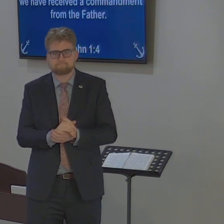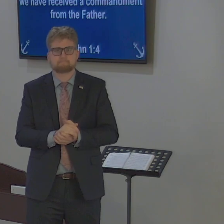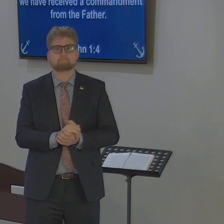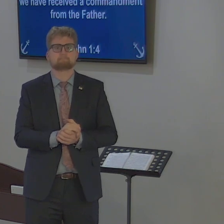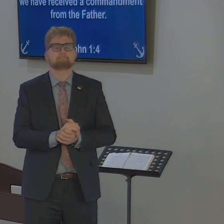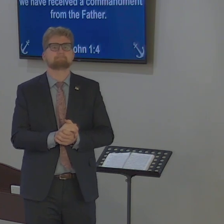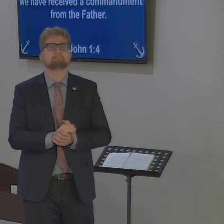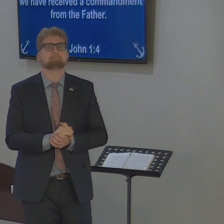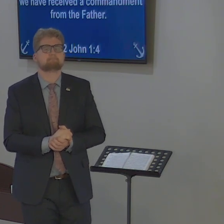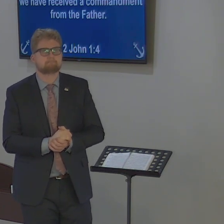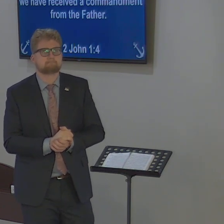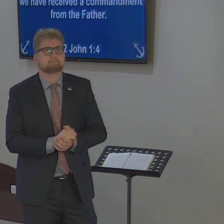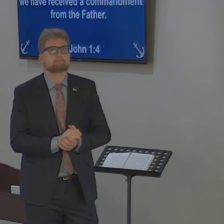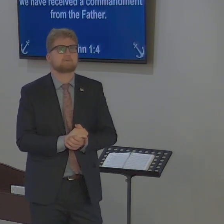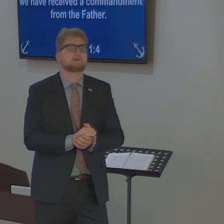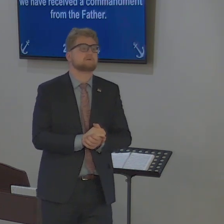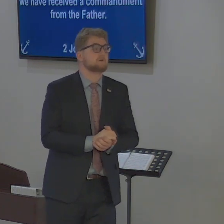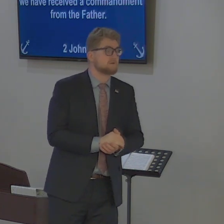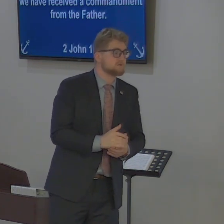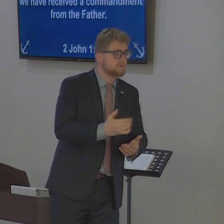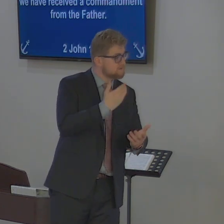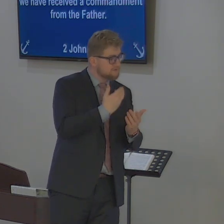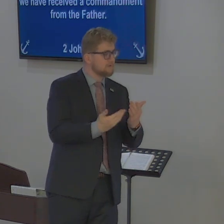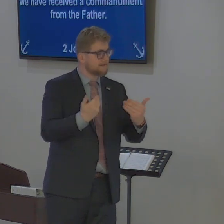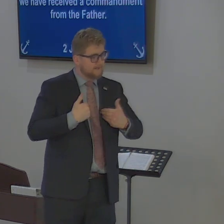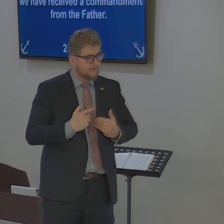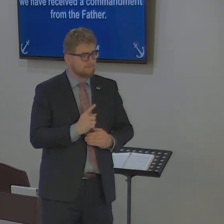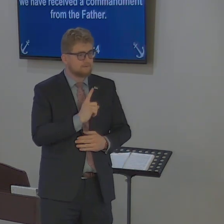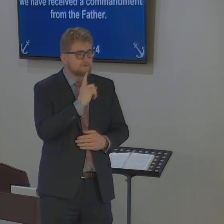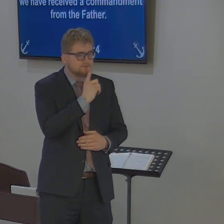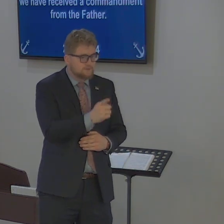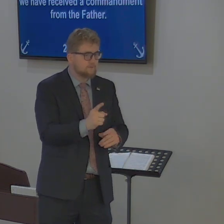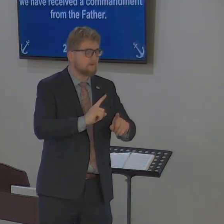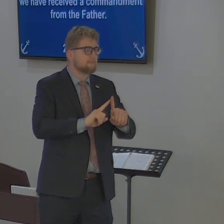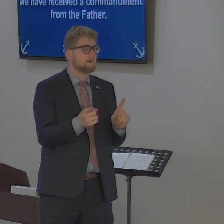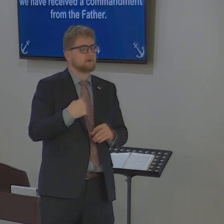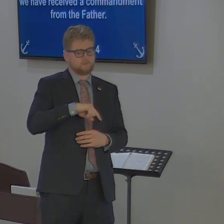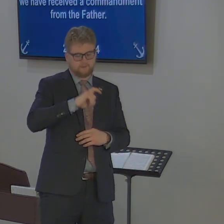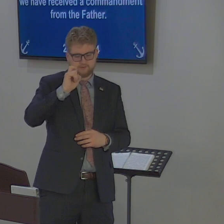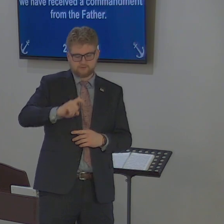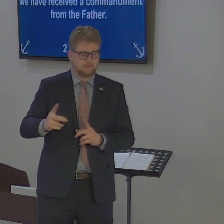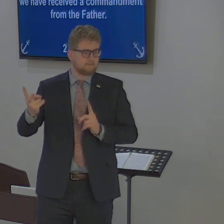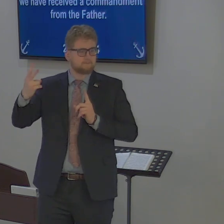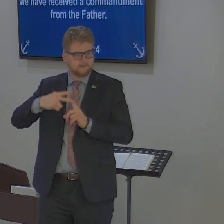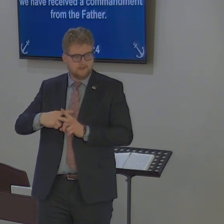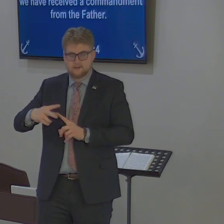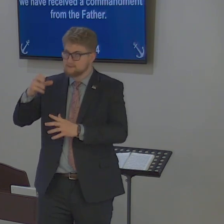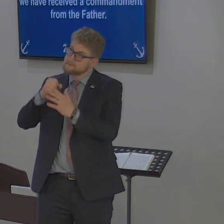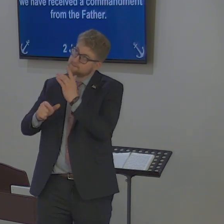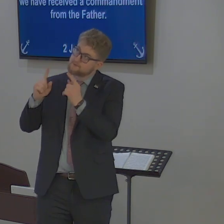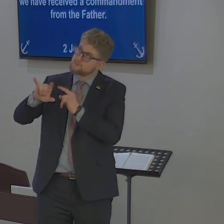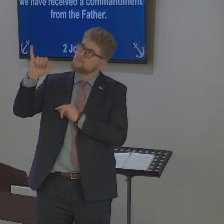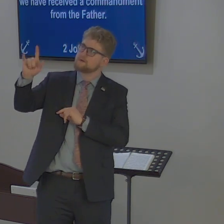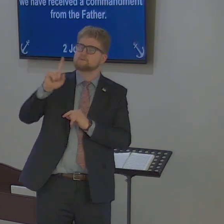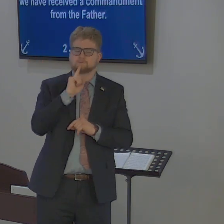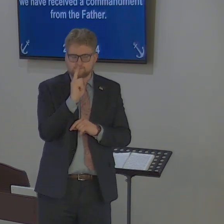to Christ. So it's good to have the truth, but how much better that we yield to that truth and we walk in that truth. This is what's going to help